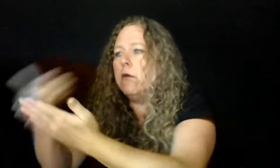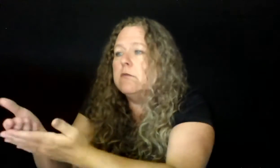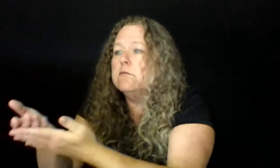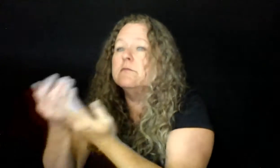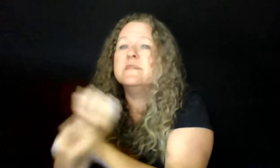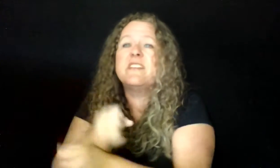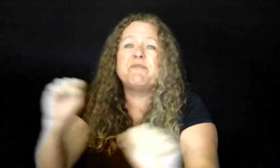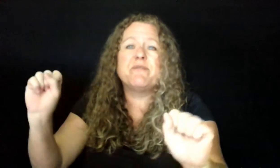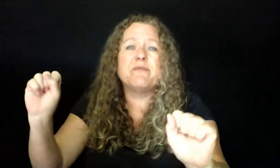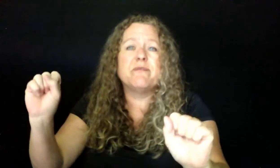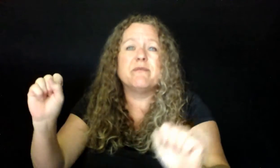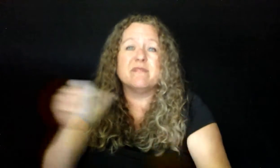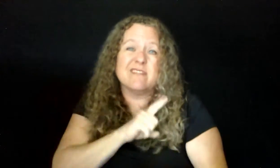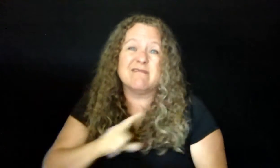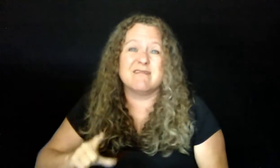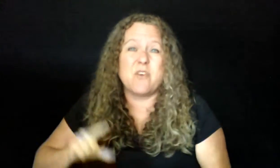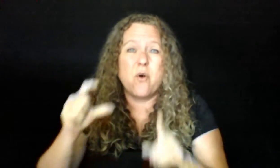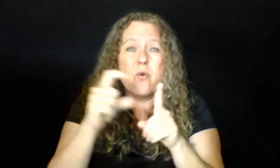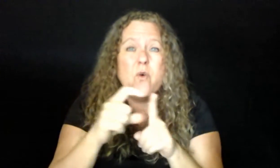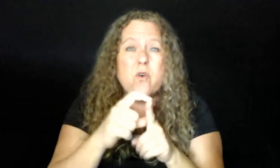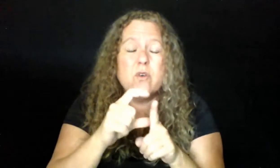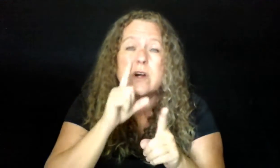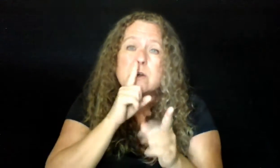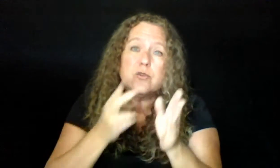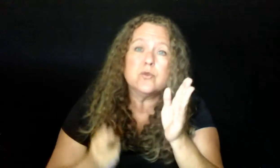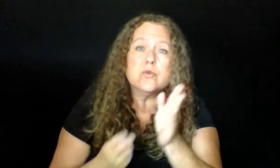Lord. It is true and can be trusted.